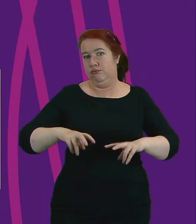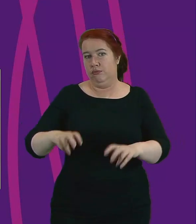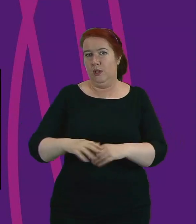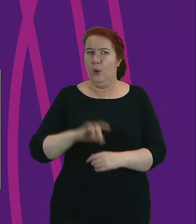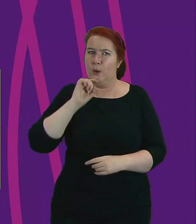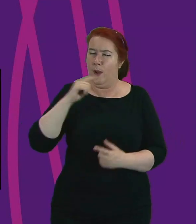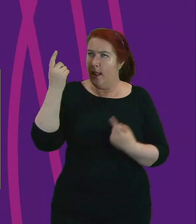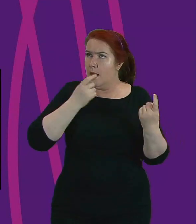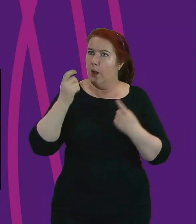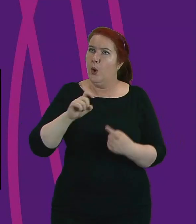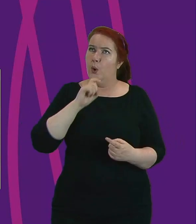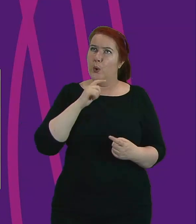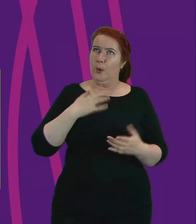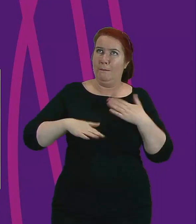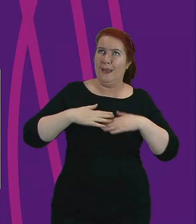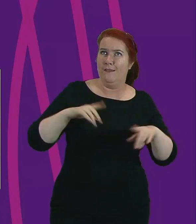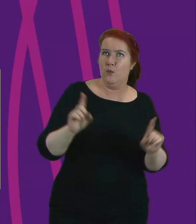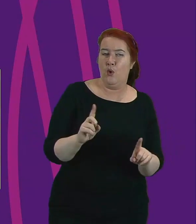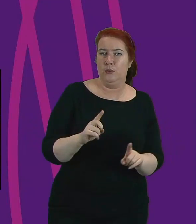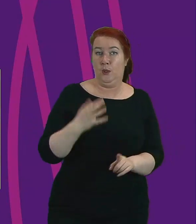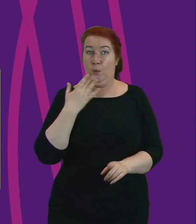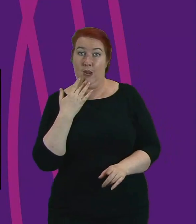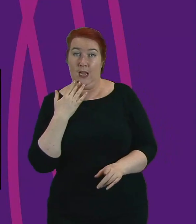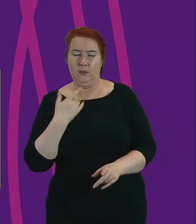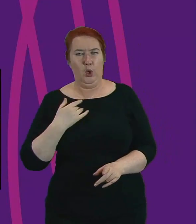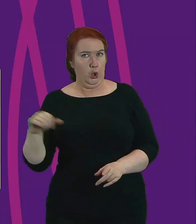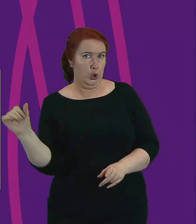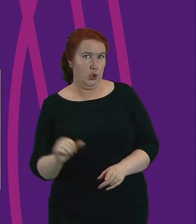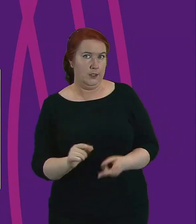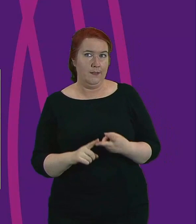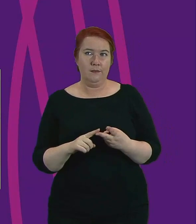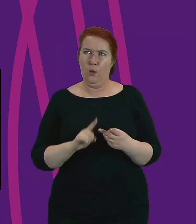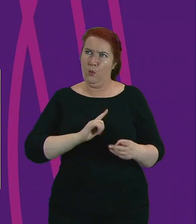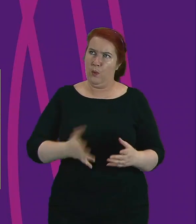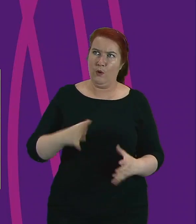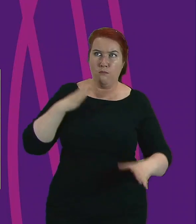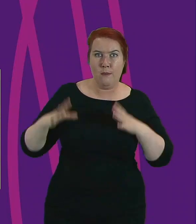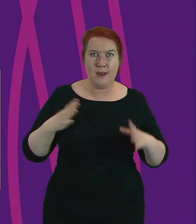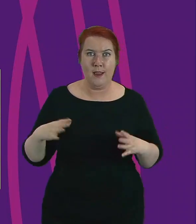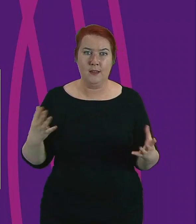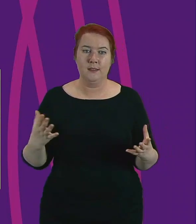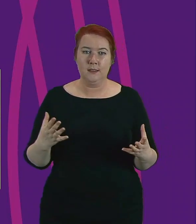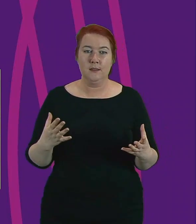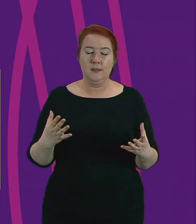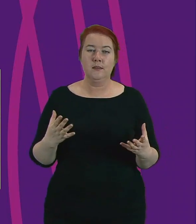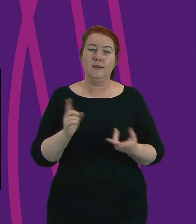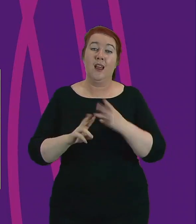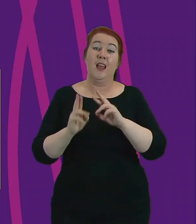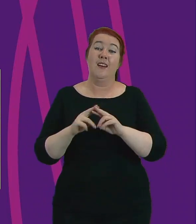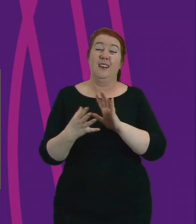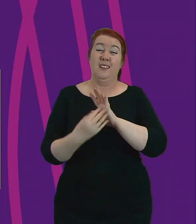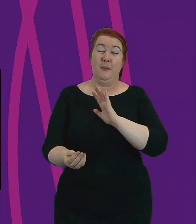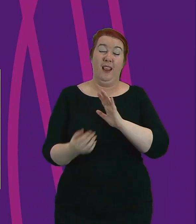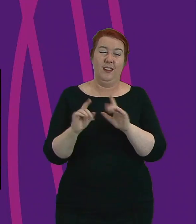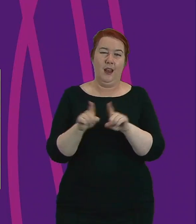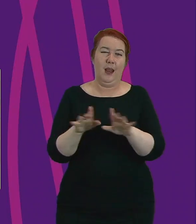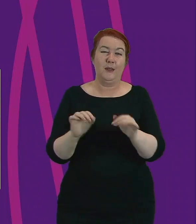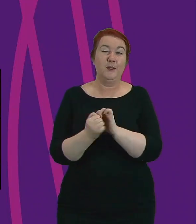and when, what should have happened and why we didn't see this coming. If I can use some sporting parlance, Deputy Presiding